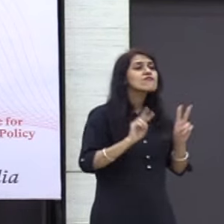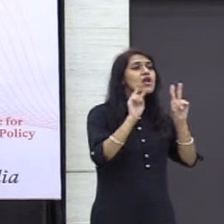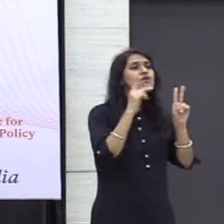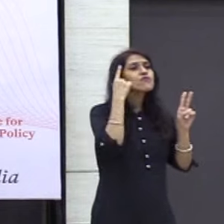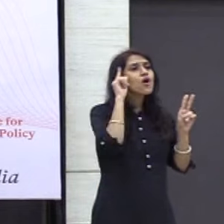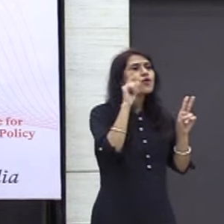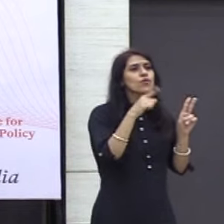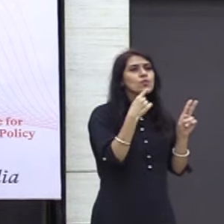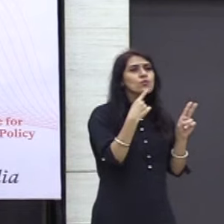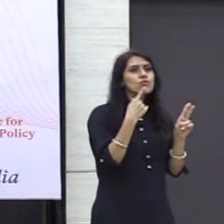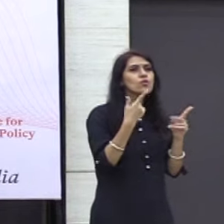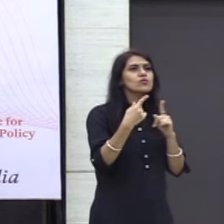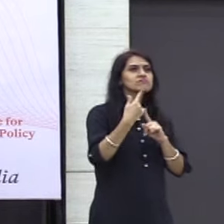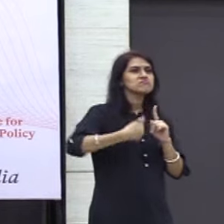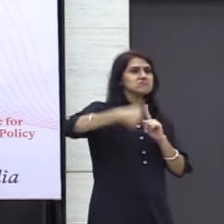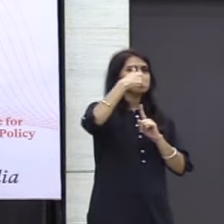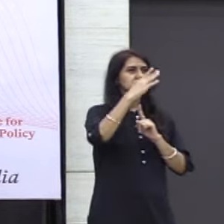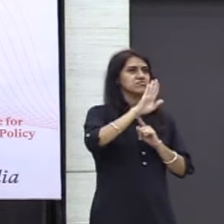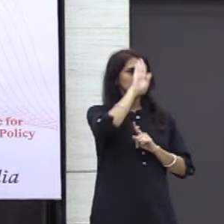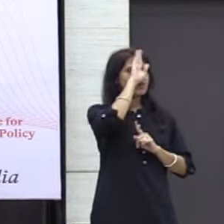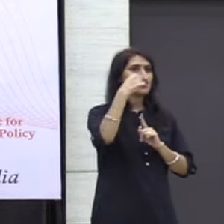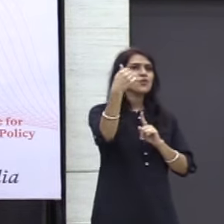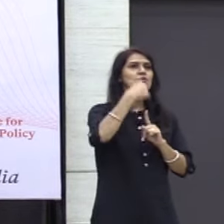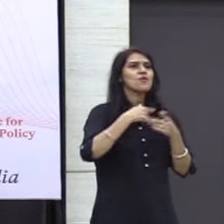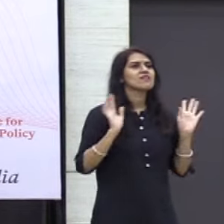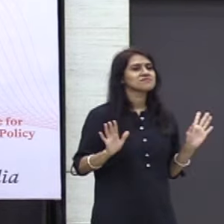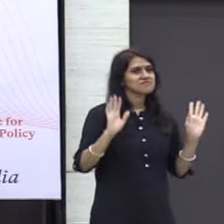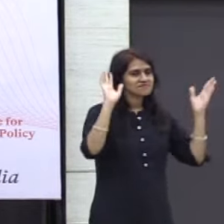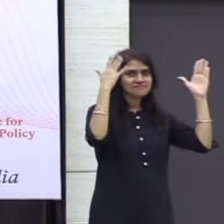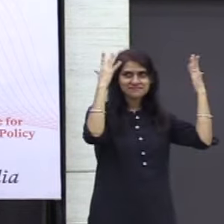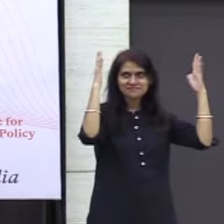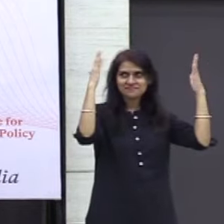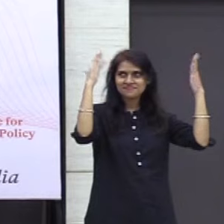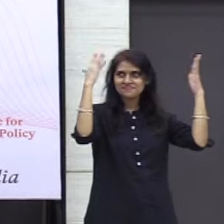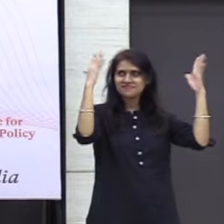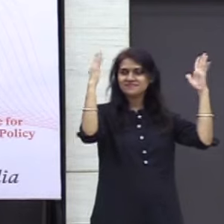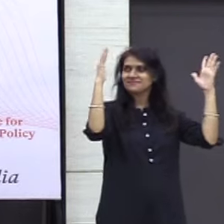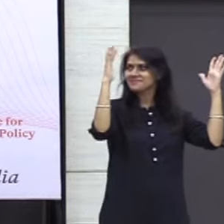of those who rule us. Thank you very much.